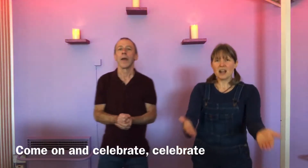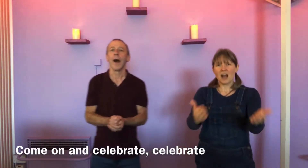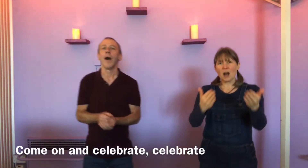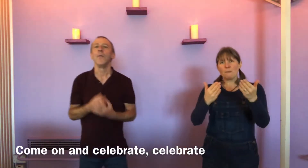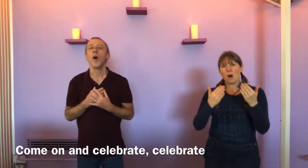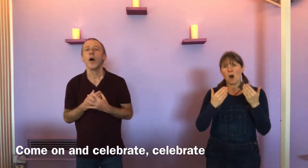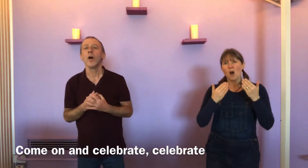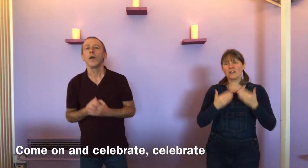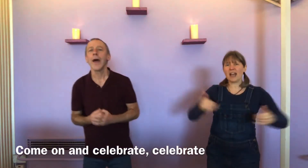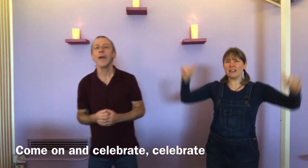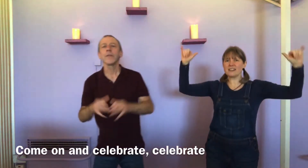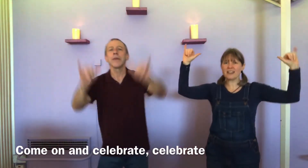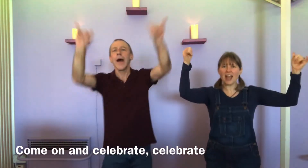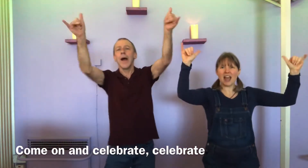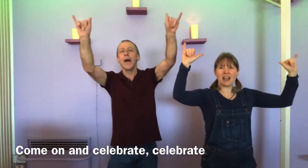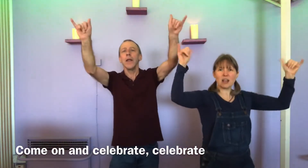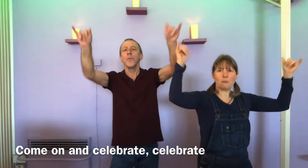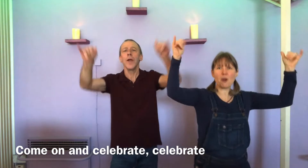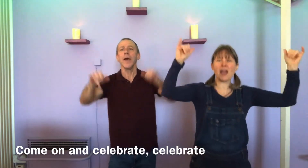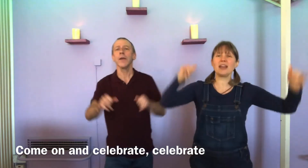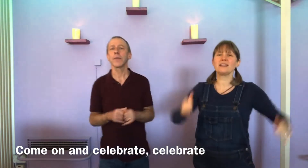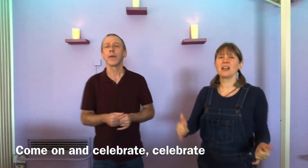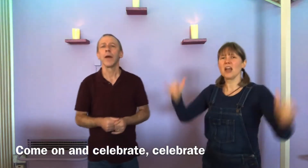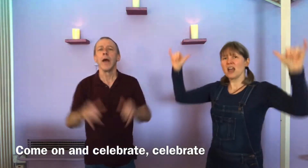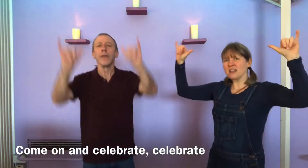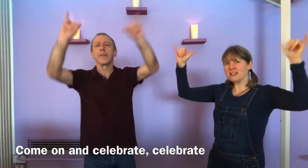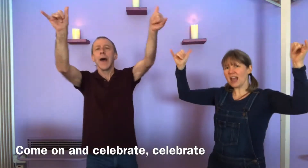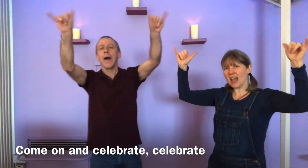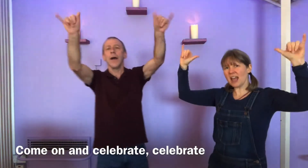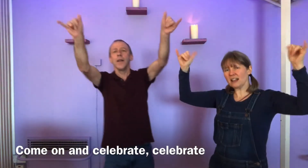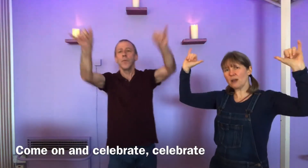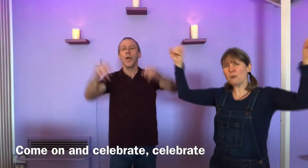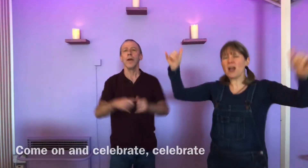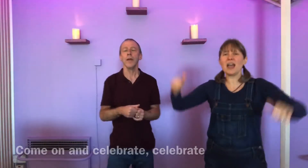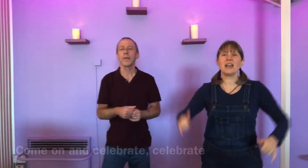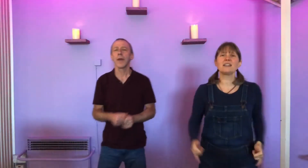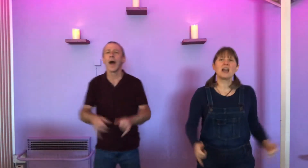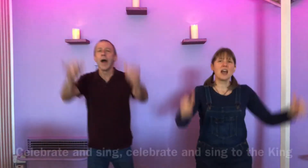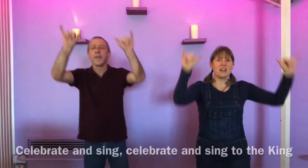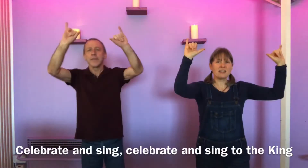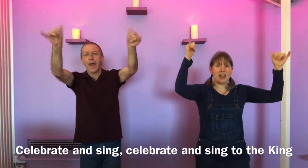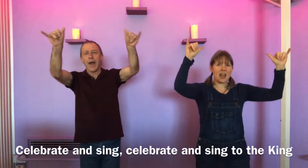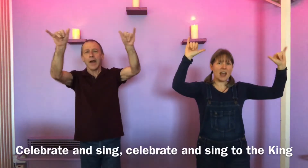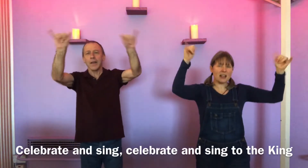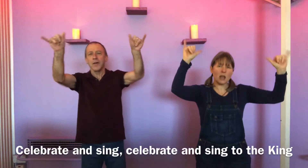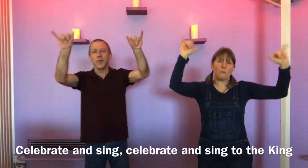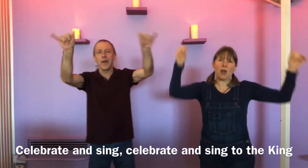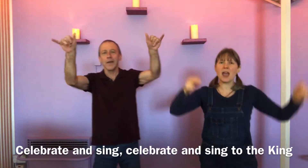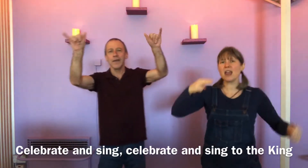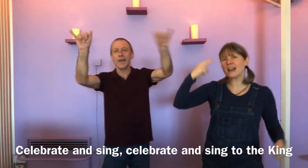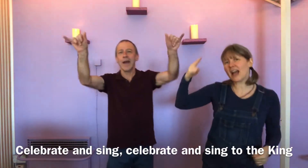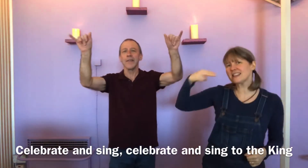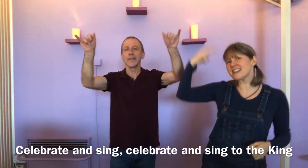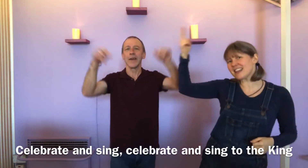on and celebrate Celebrate Celebrate and sing